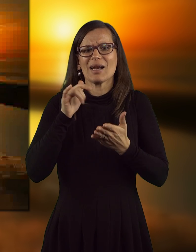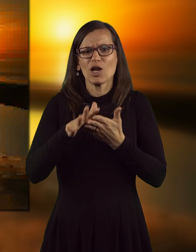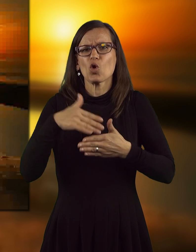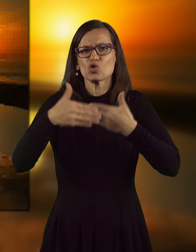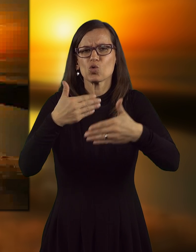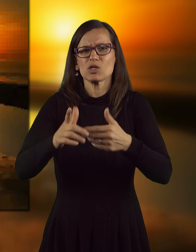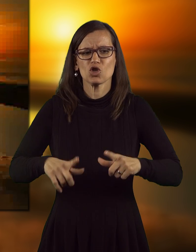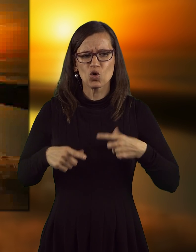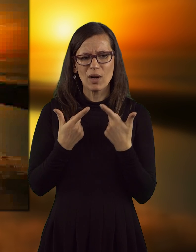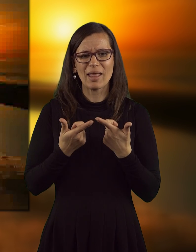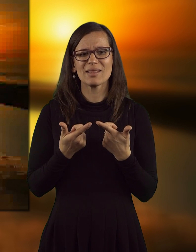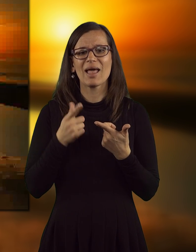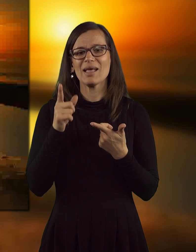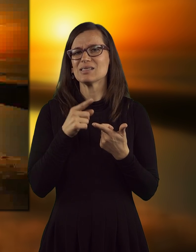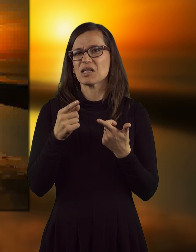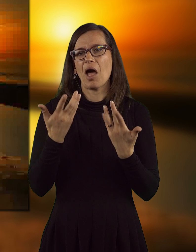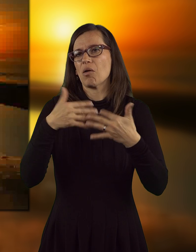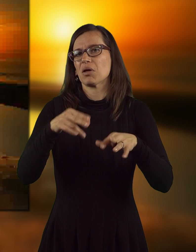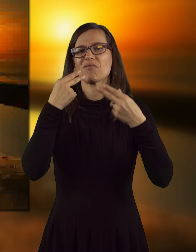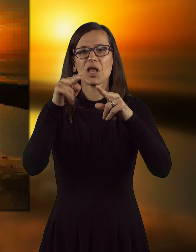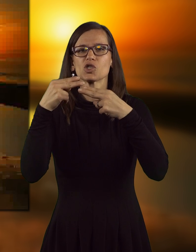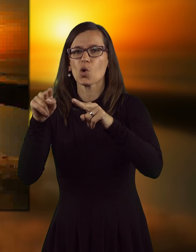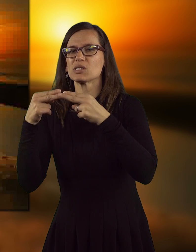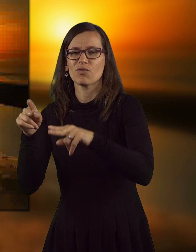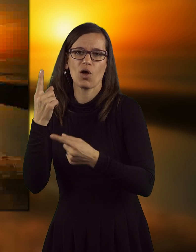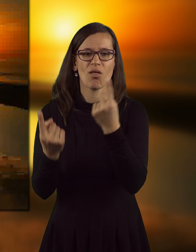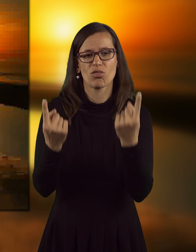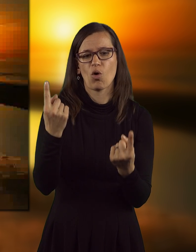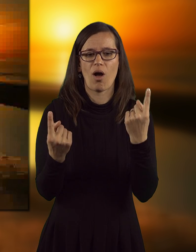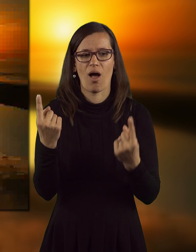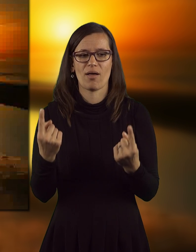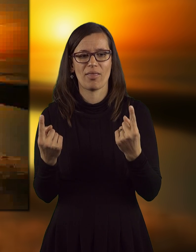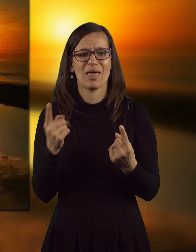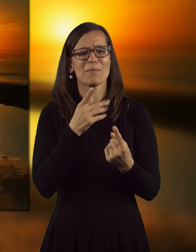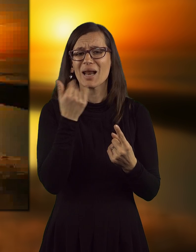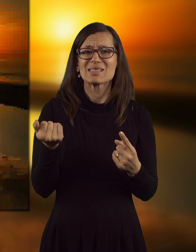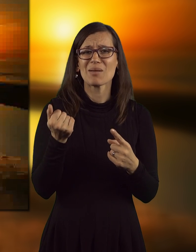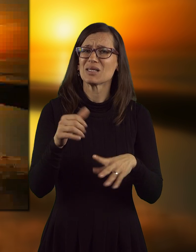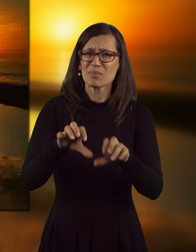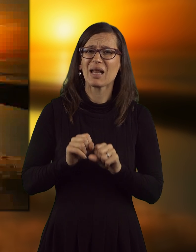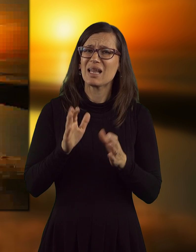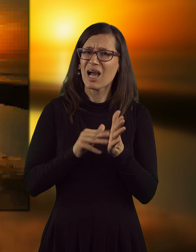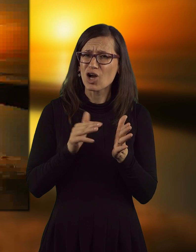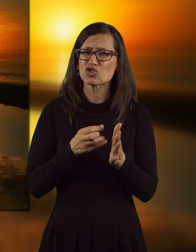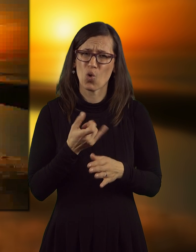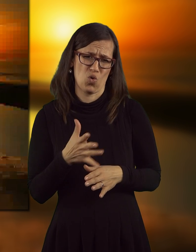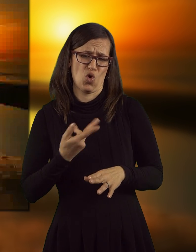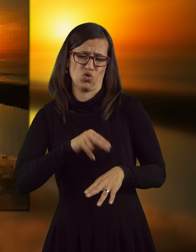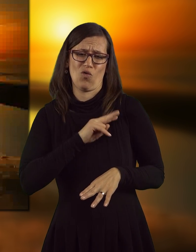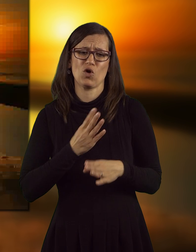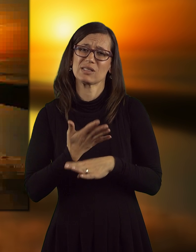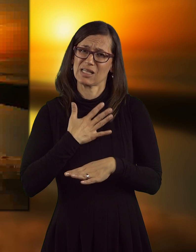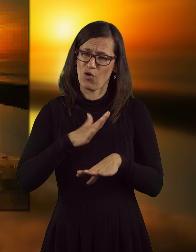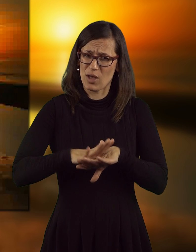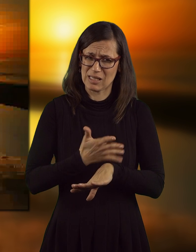they just move through life and have knee-jerk reactions to what's happening without taking any responsibility for